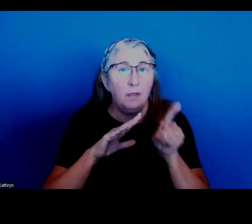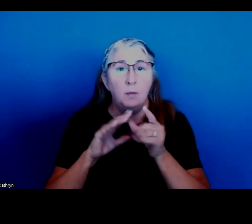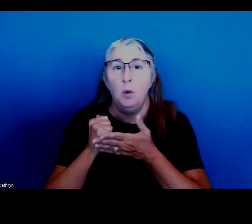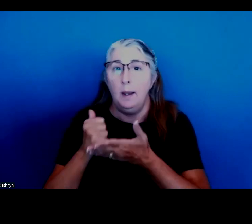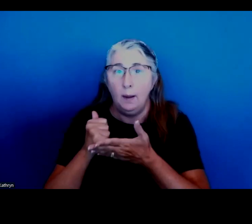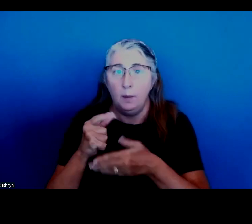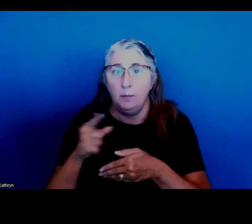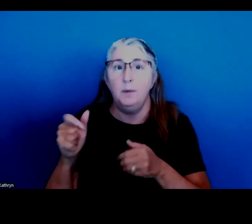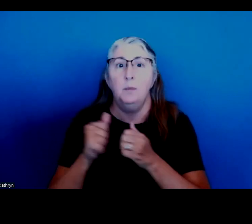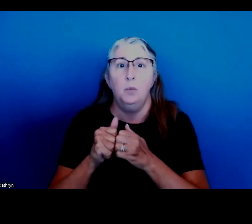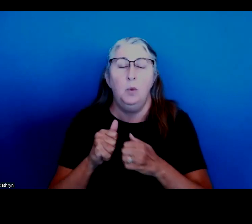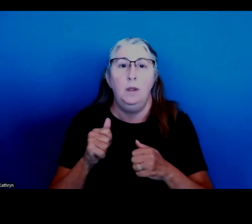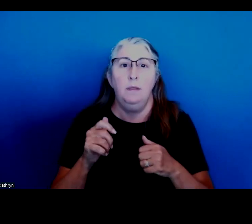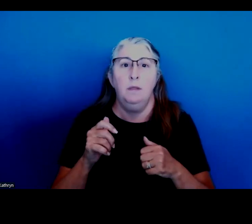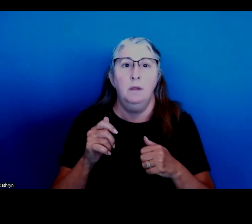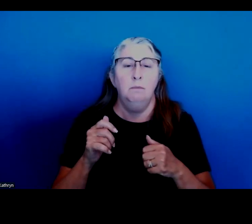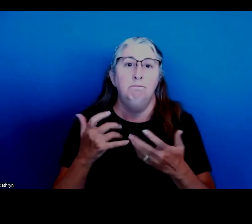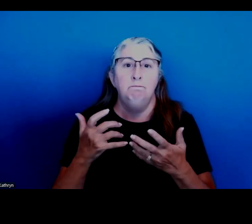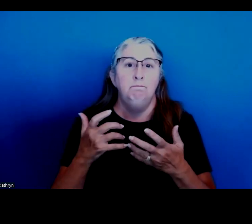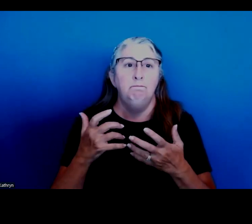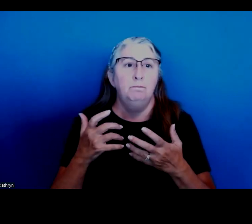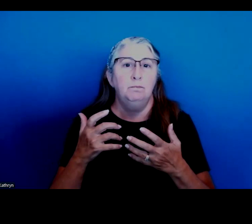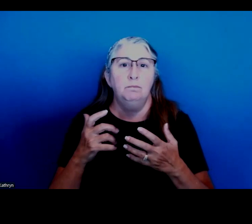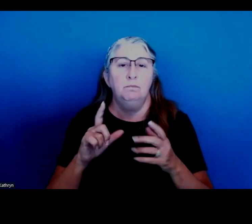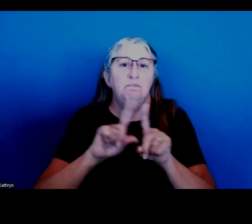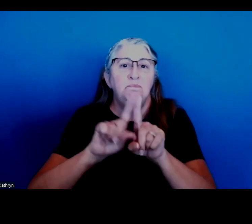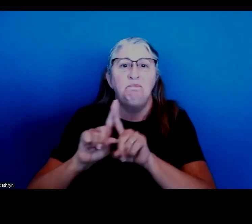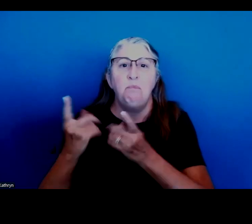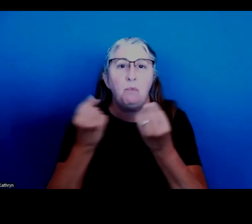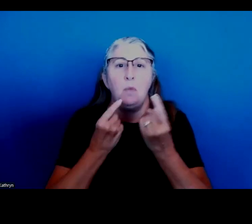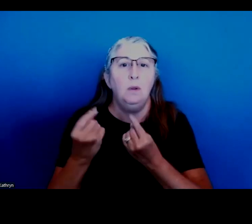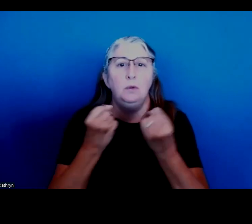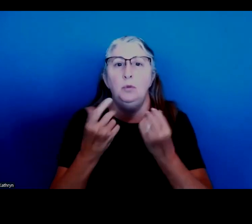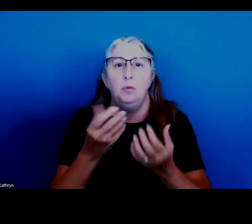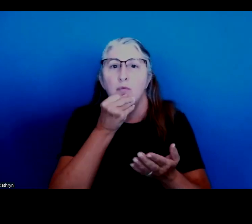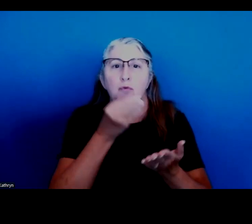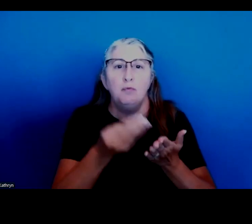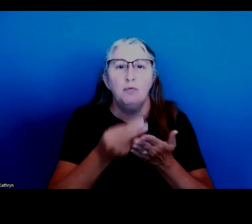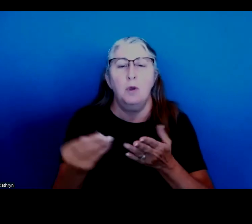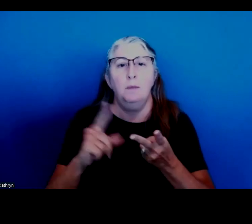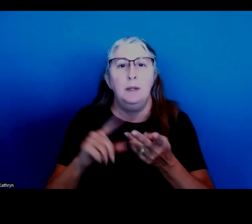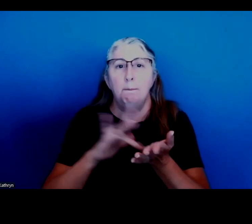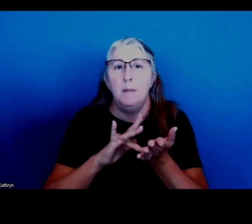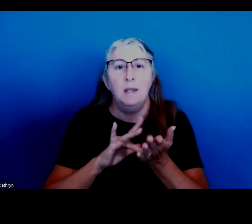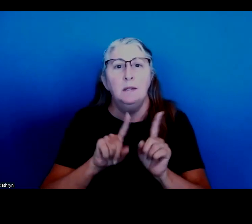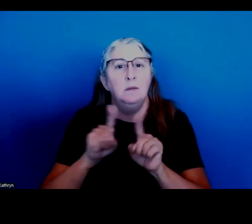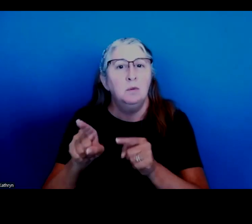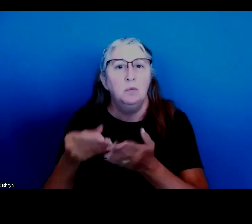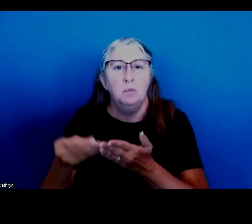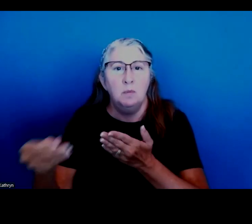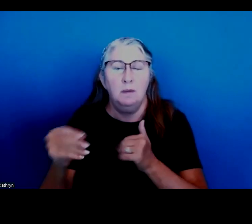with tasks like picking up groceries or going out to get their medications. And this makes